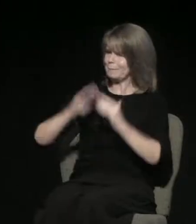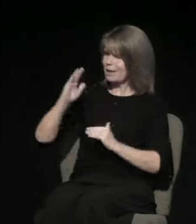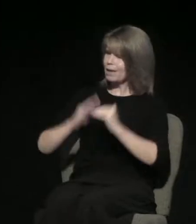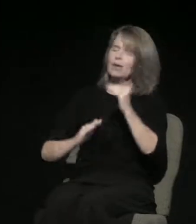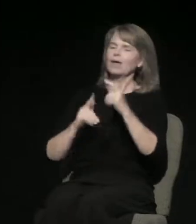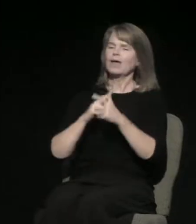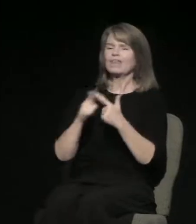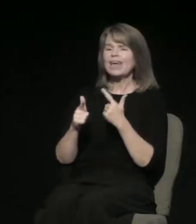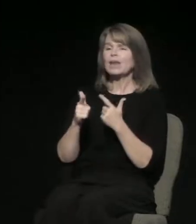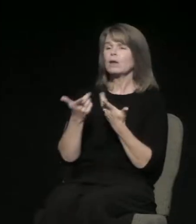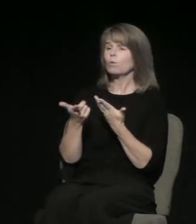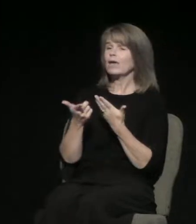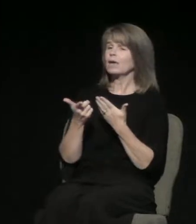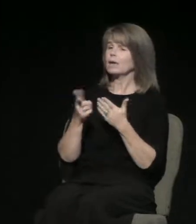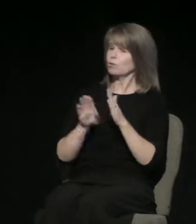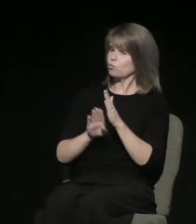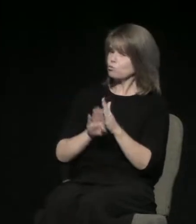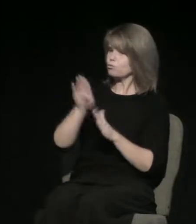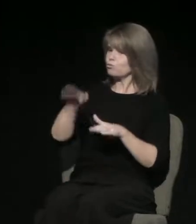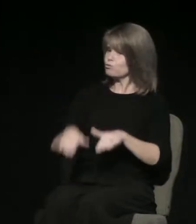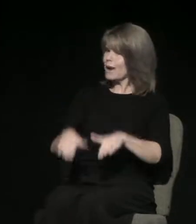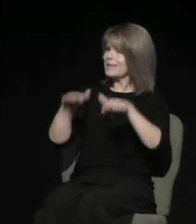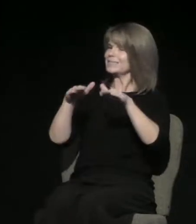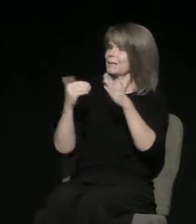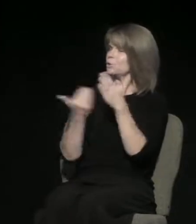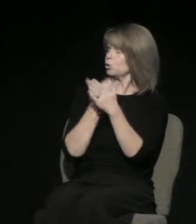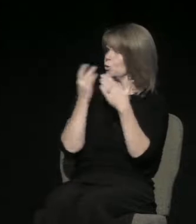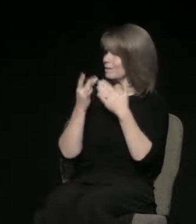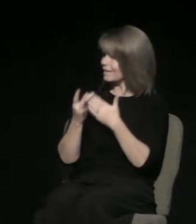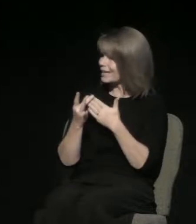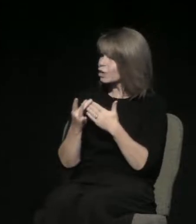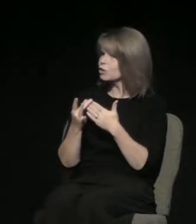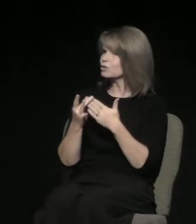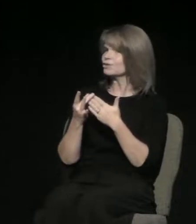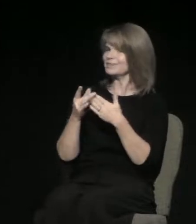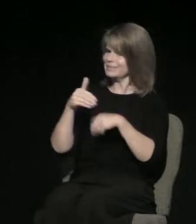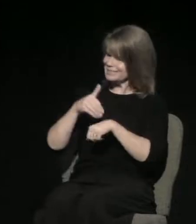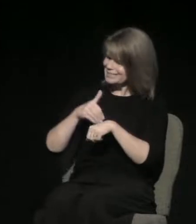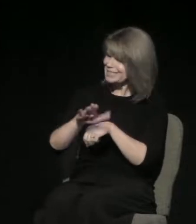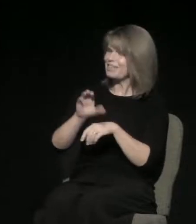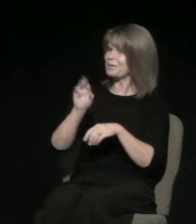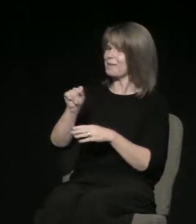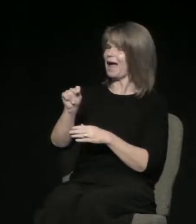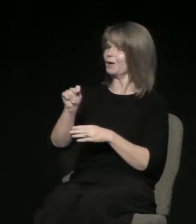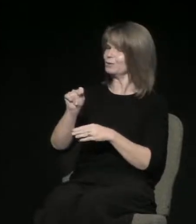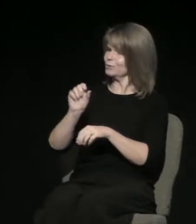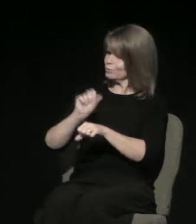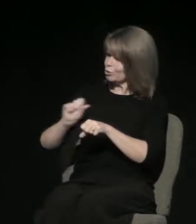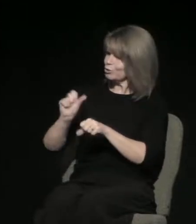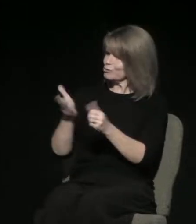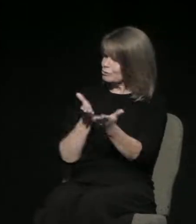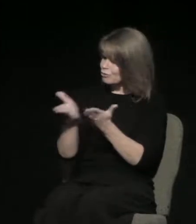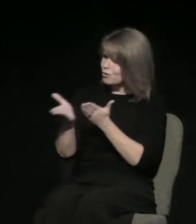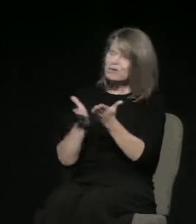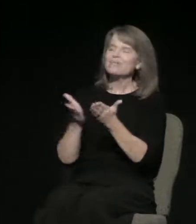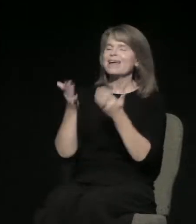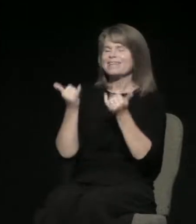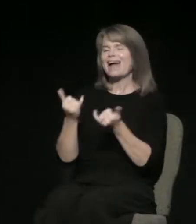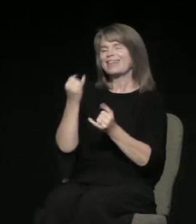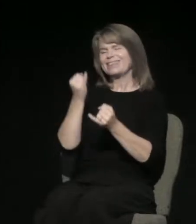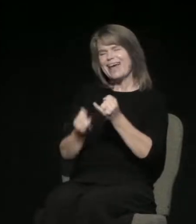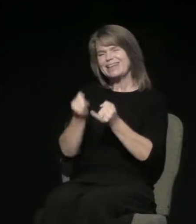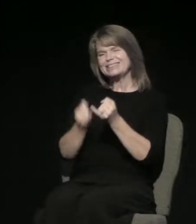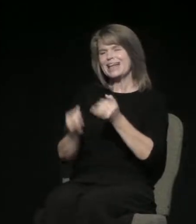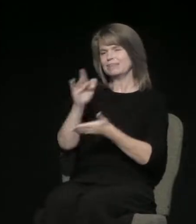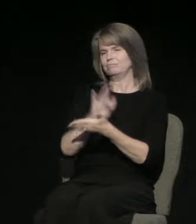And then we equipped And released leaders One more thing to check it off And that's to get that behind us So thank you for considering And